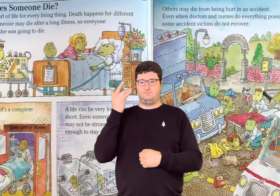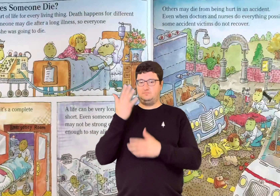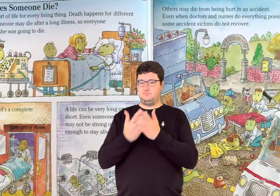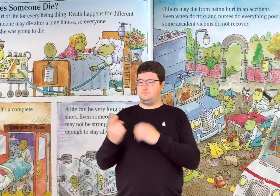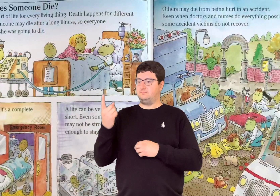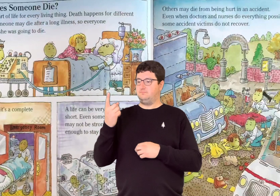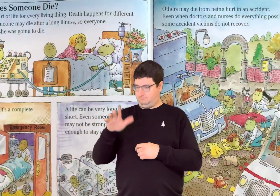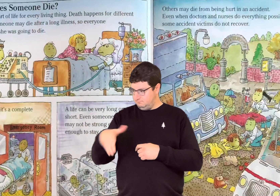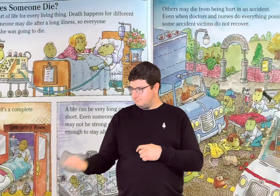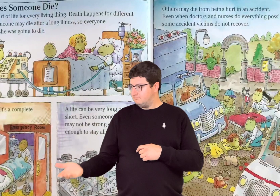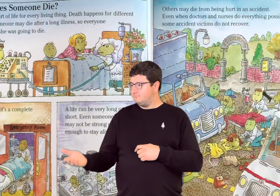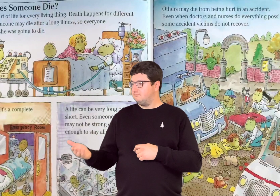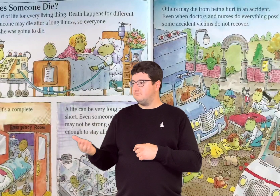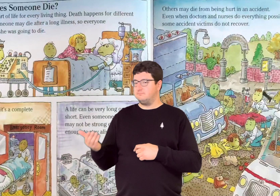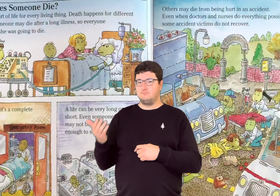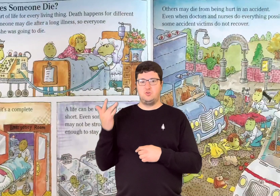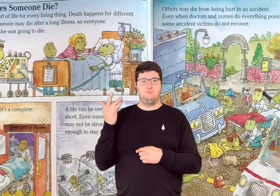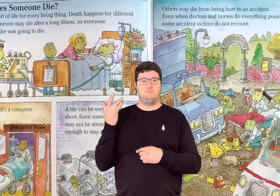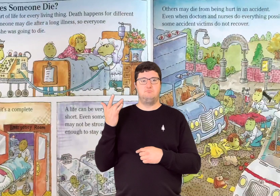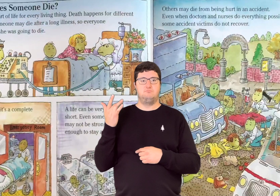Why does someone die?